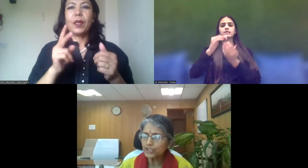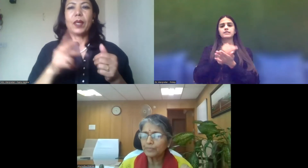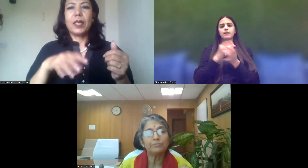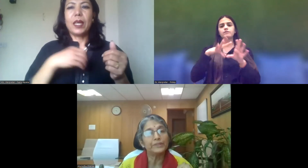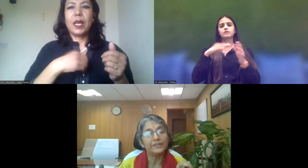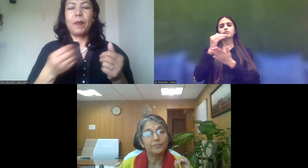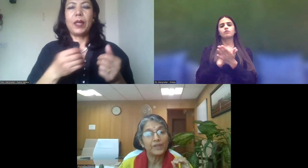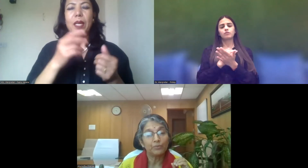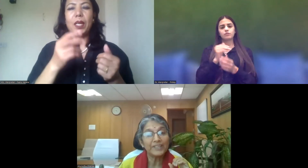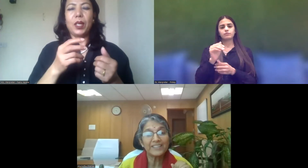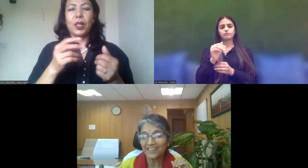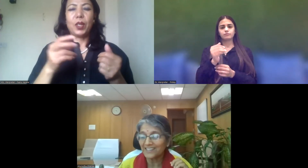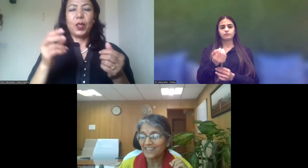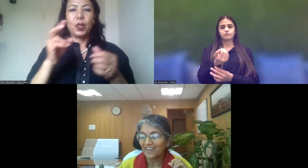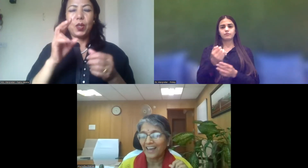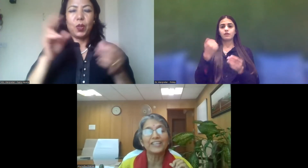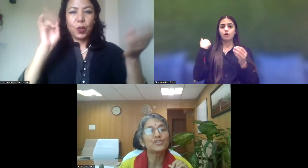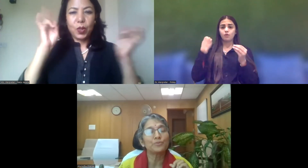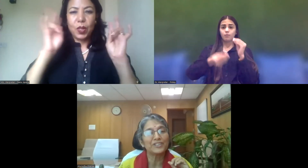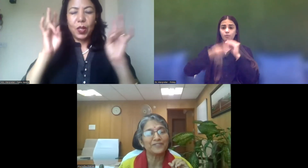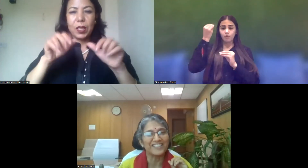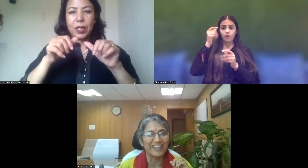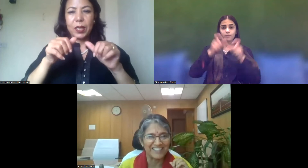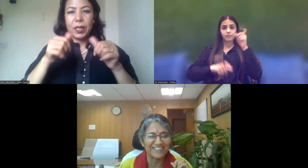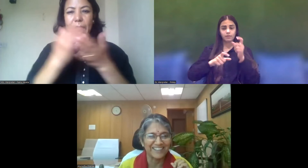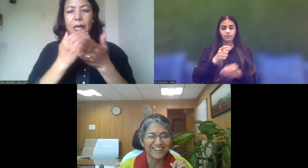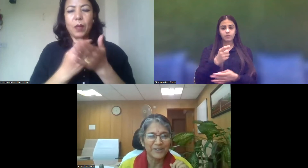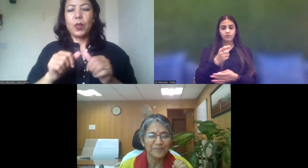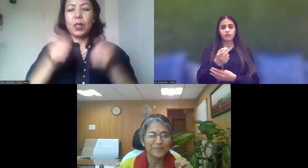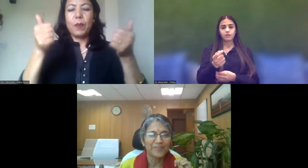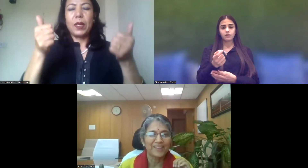For most people, police is an instrument of distress.